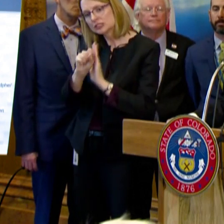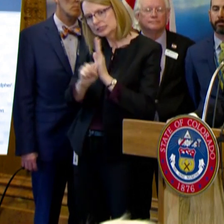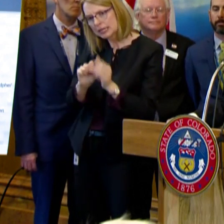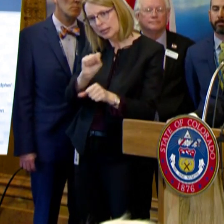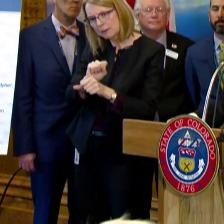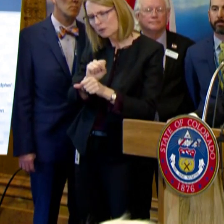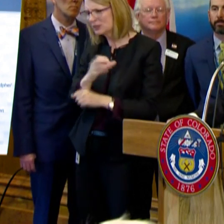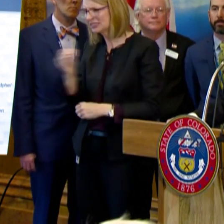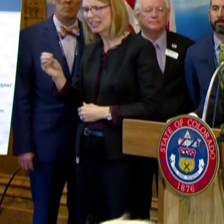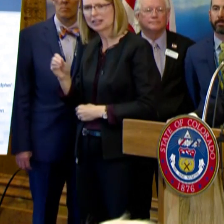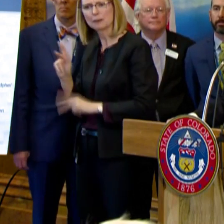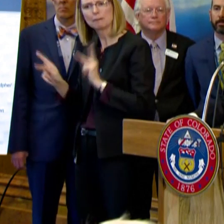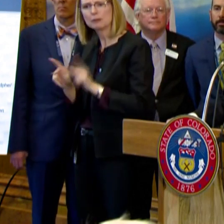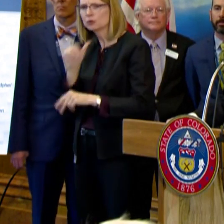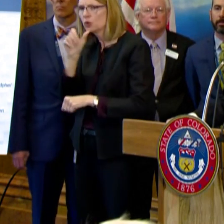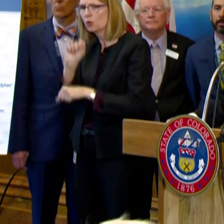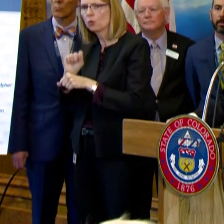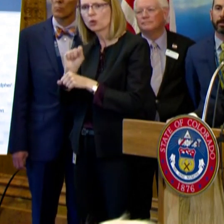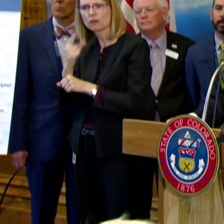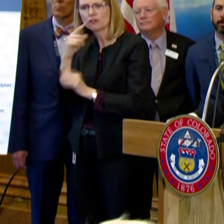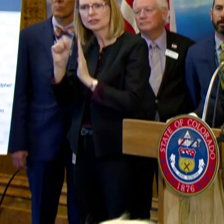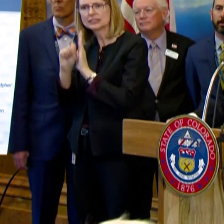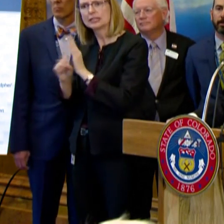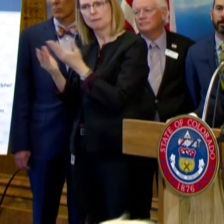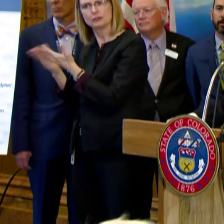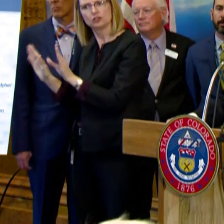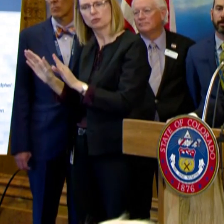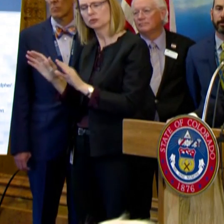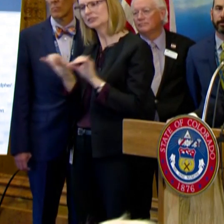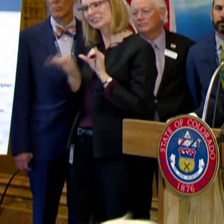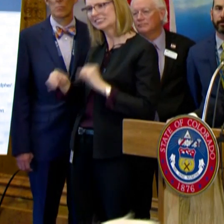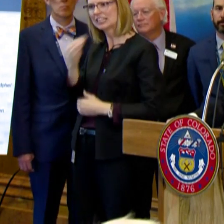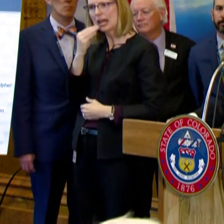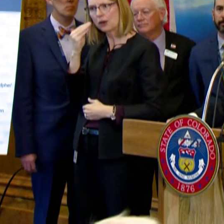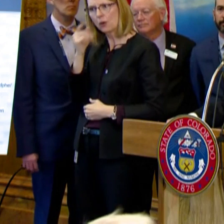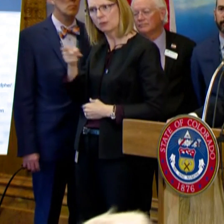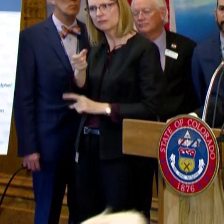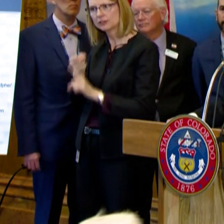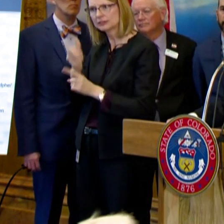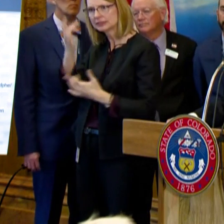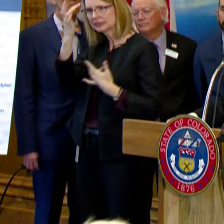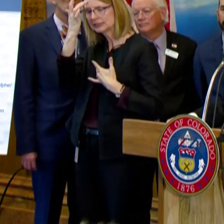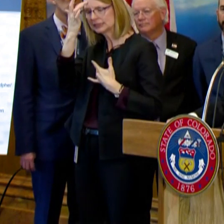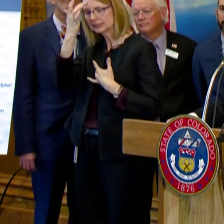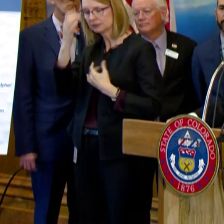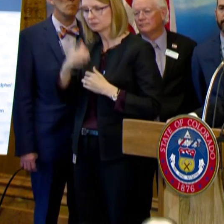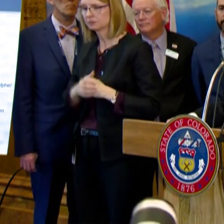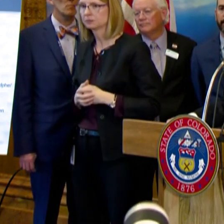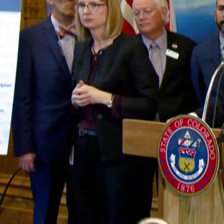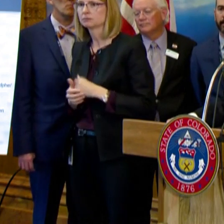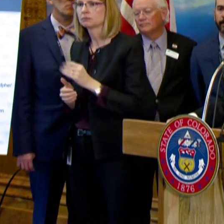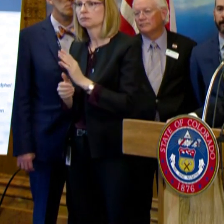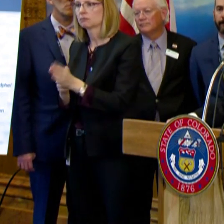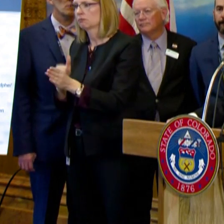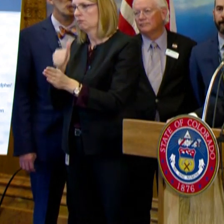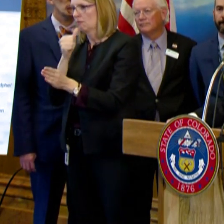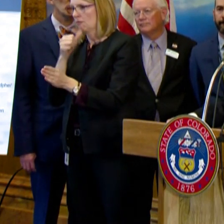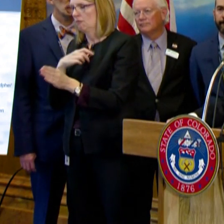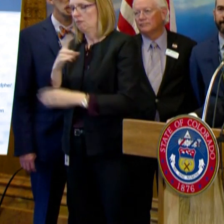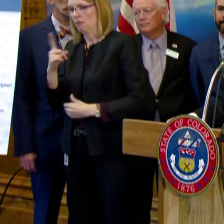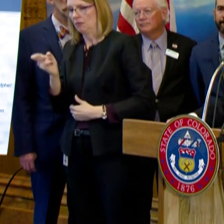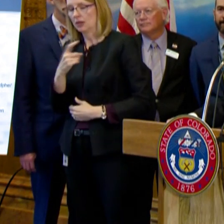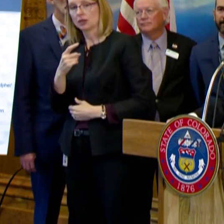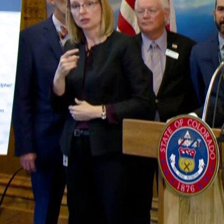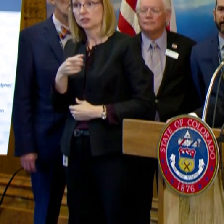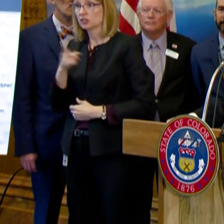them to stay home. What are you doing to help schools prepare, including the CDC have recommended schools develop remote learning plans? That's not